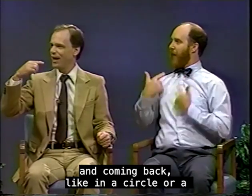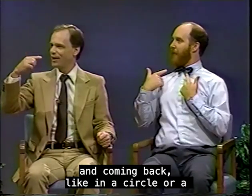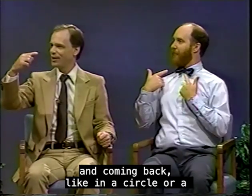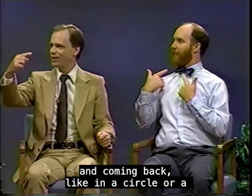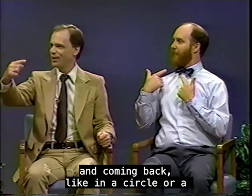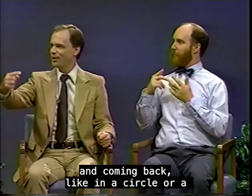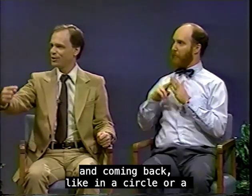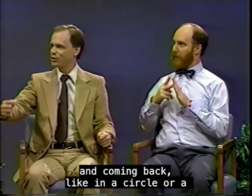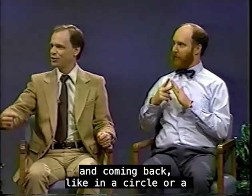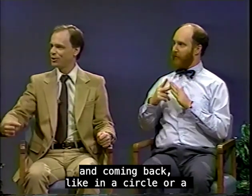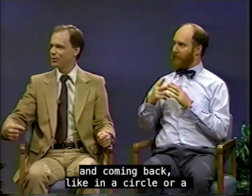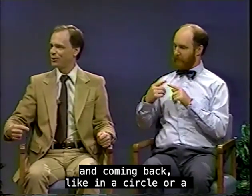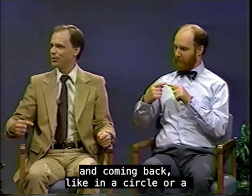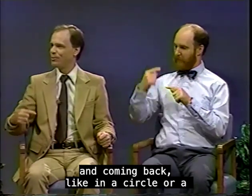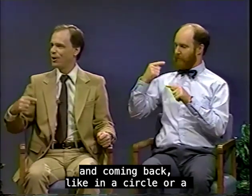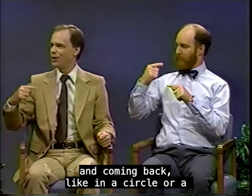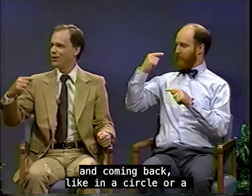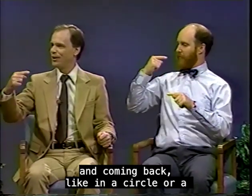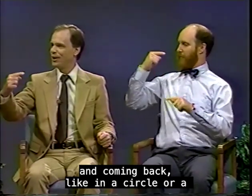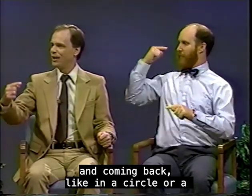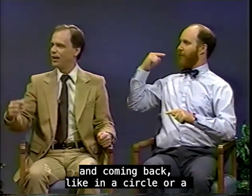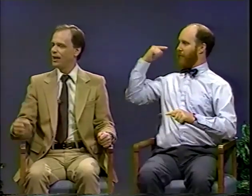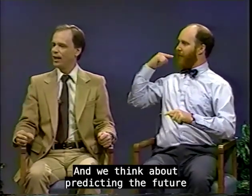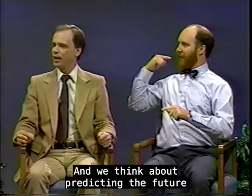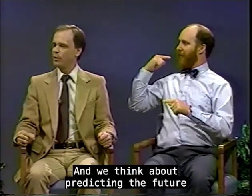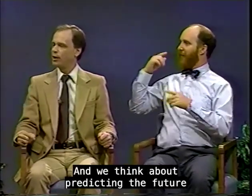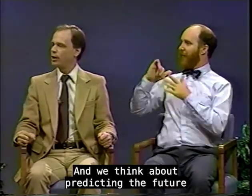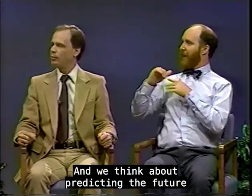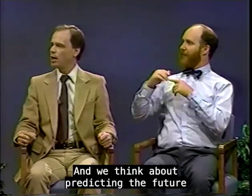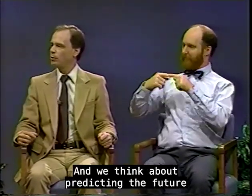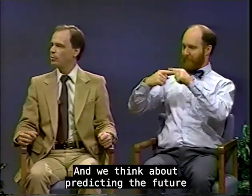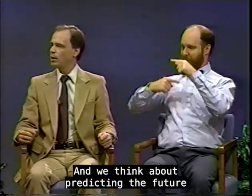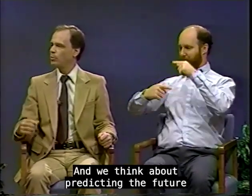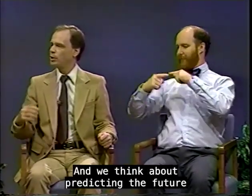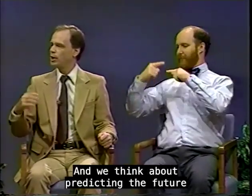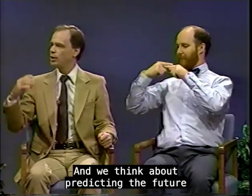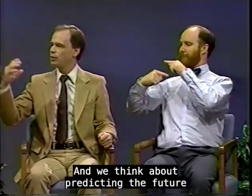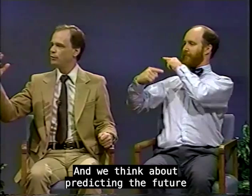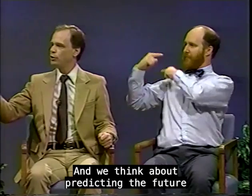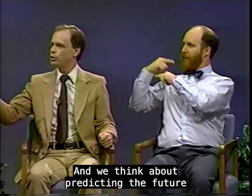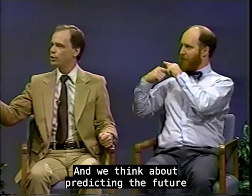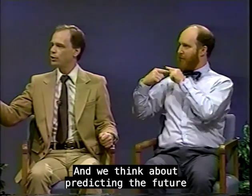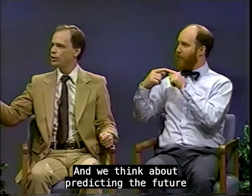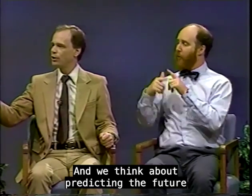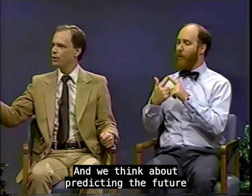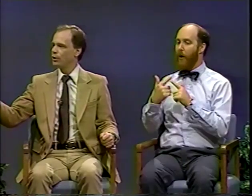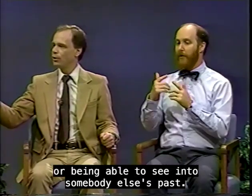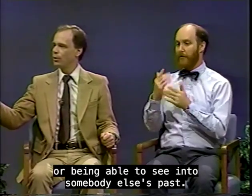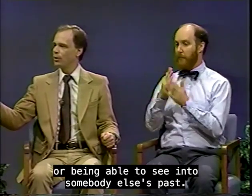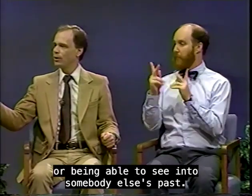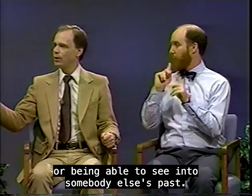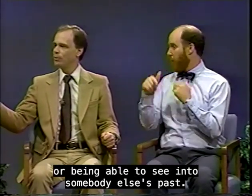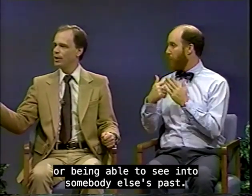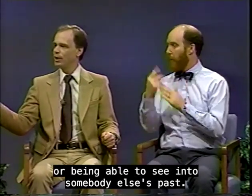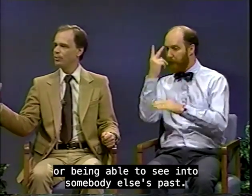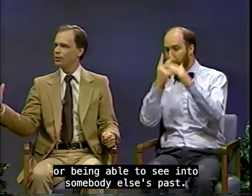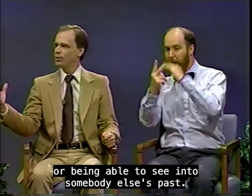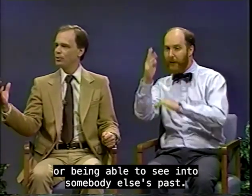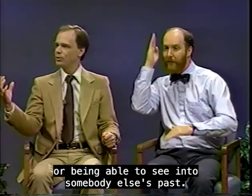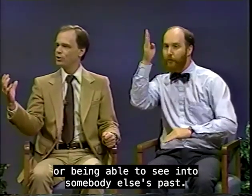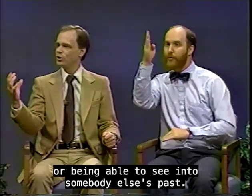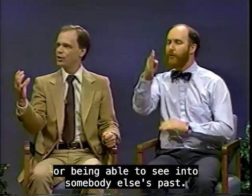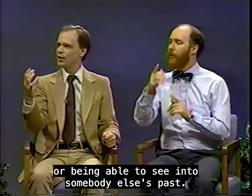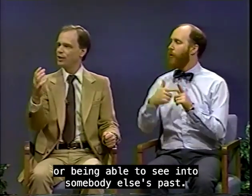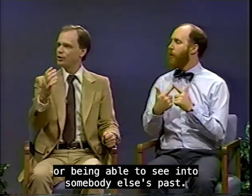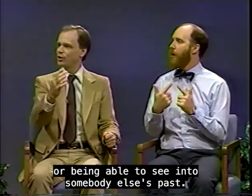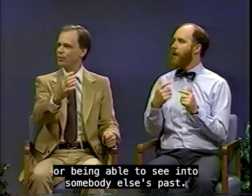coming back like in a circle or a ball. And we think about predicting the future or being able